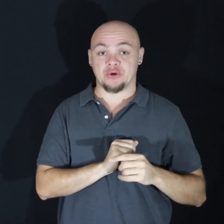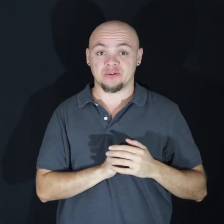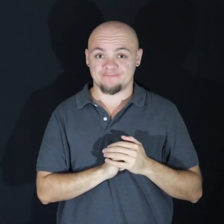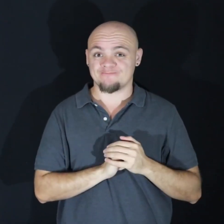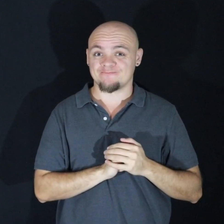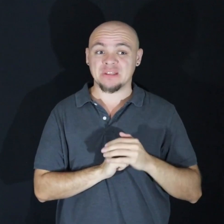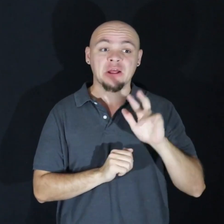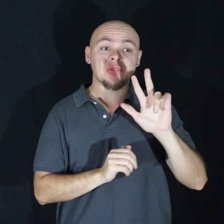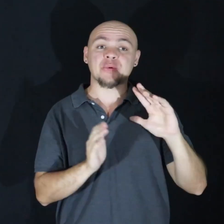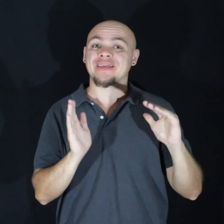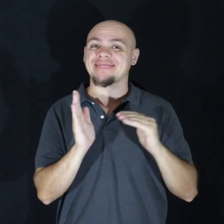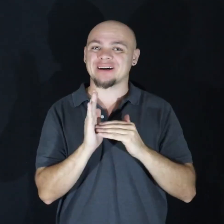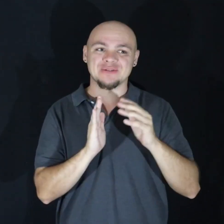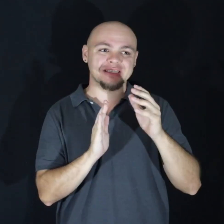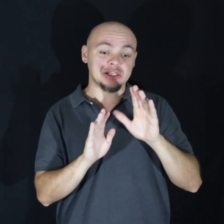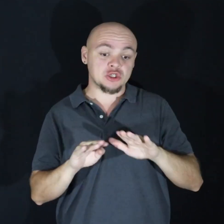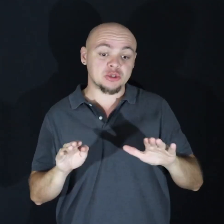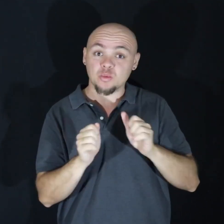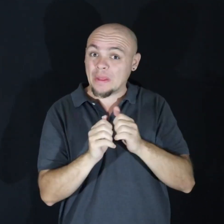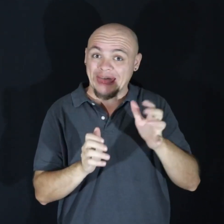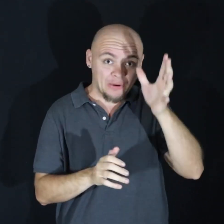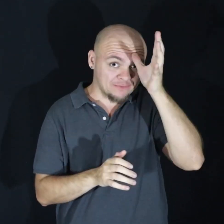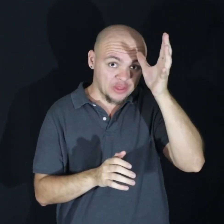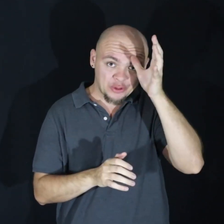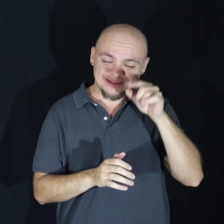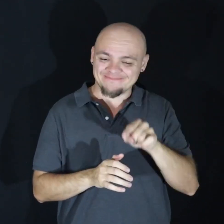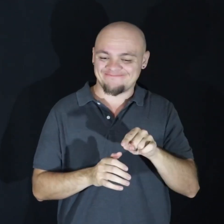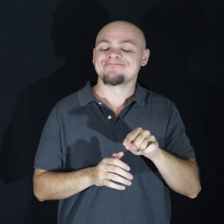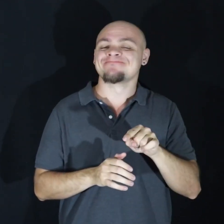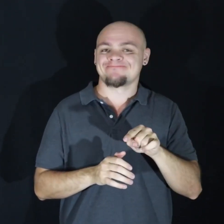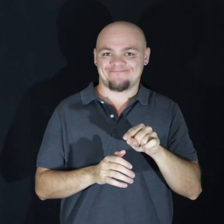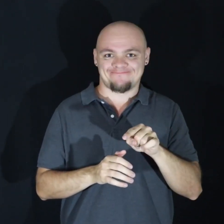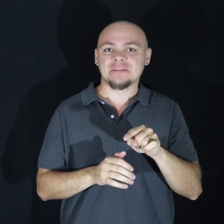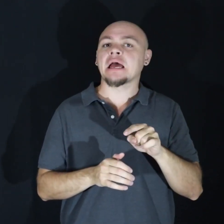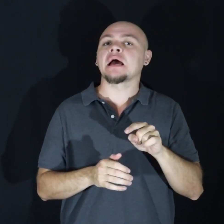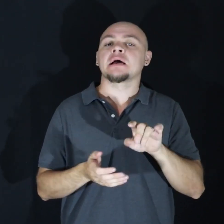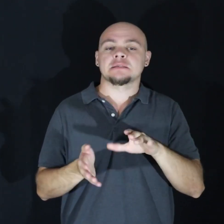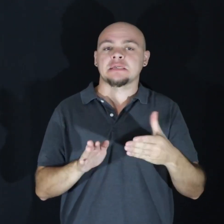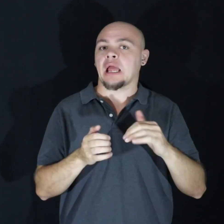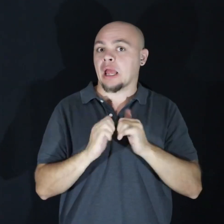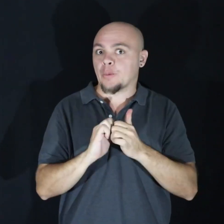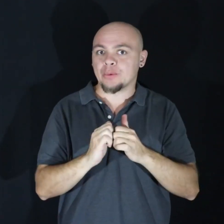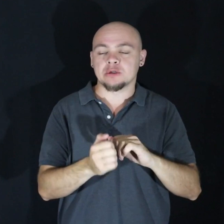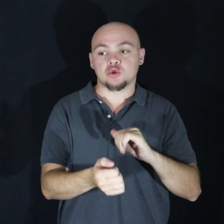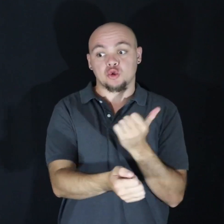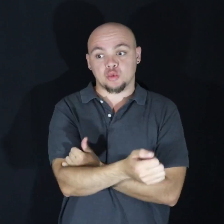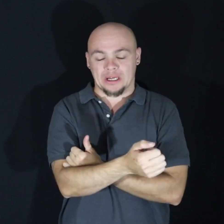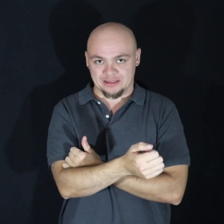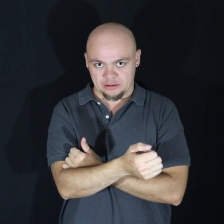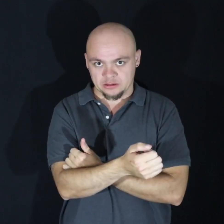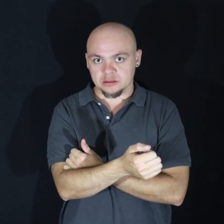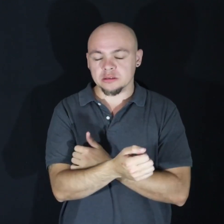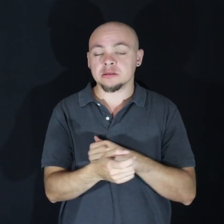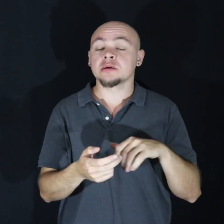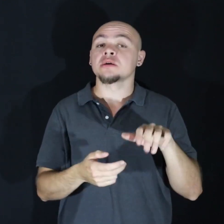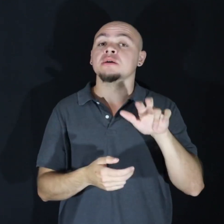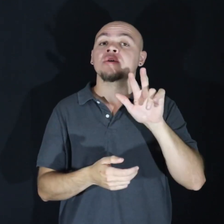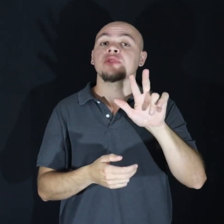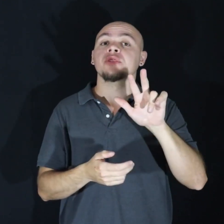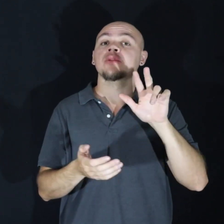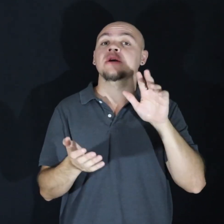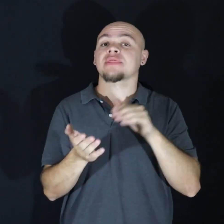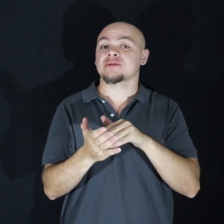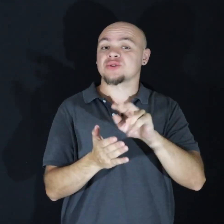The 3,000 fatherless children who died from drugs. The 3,200